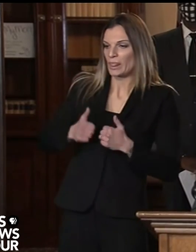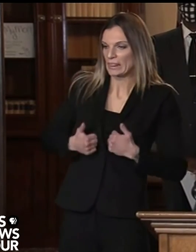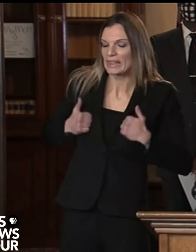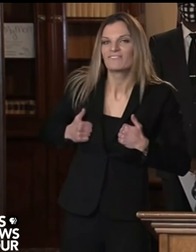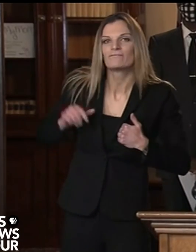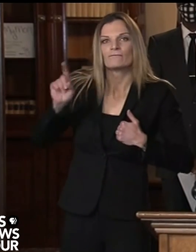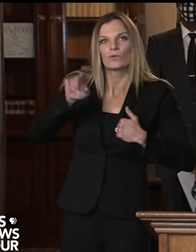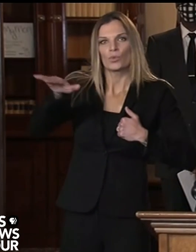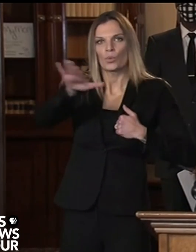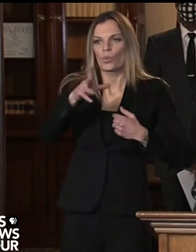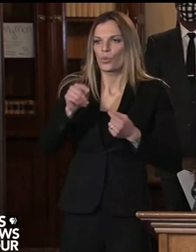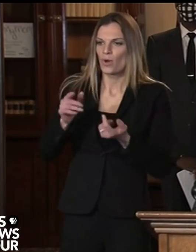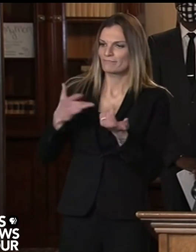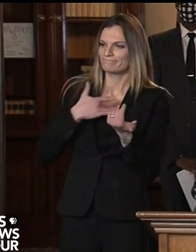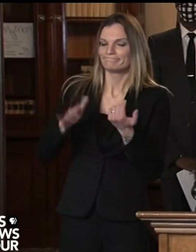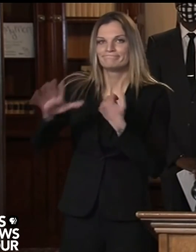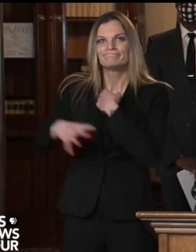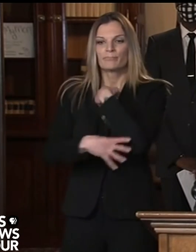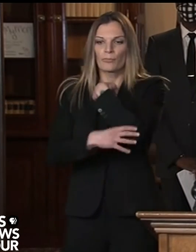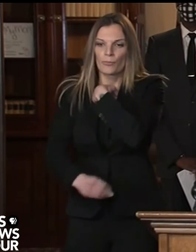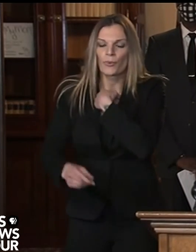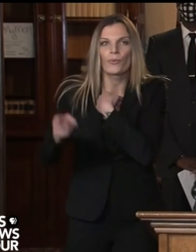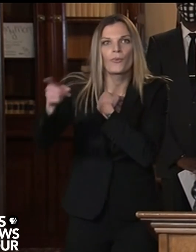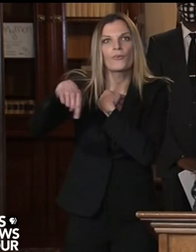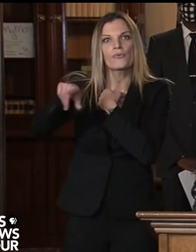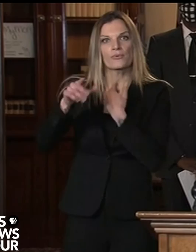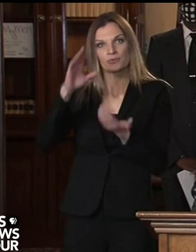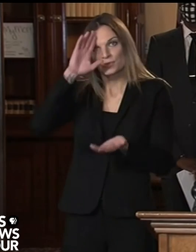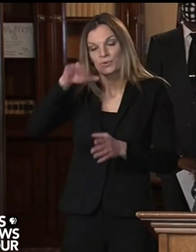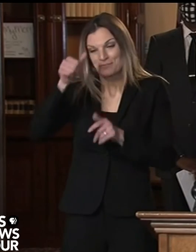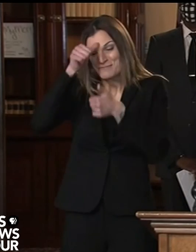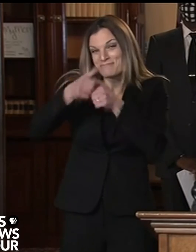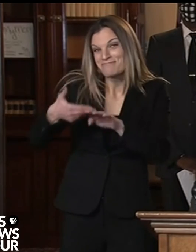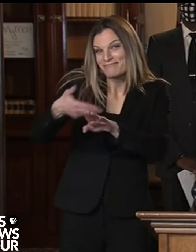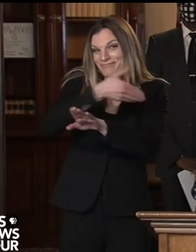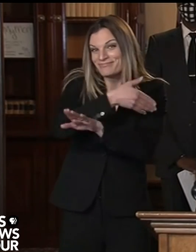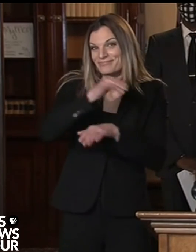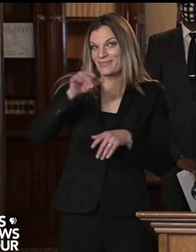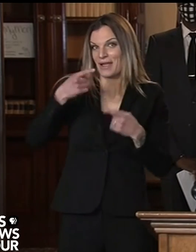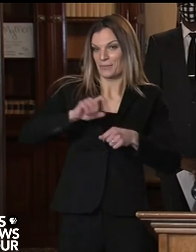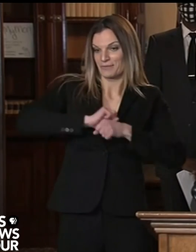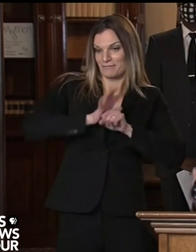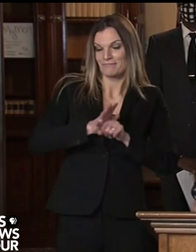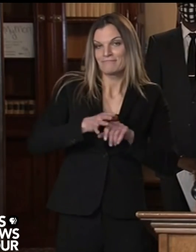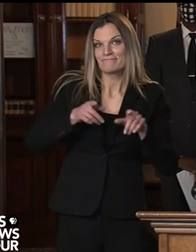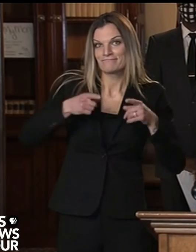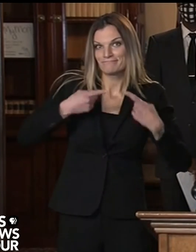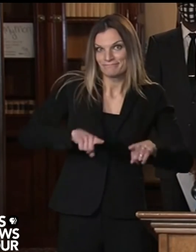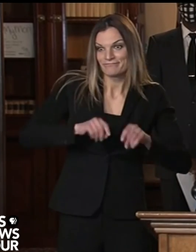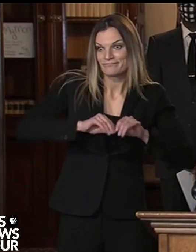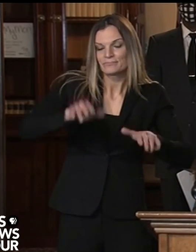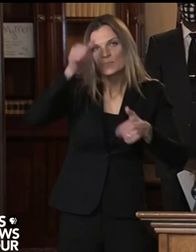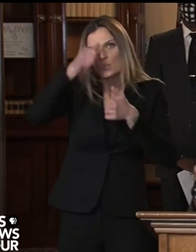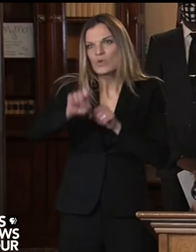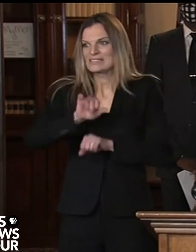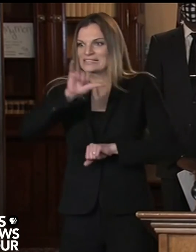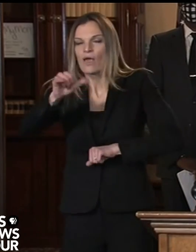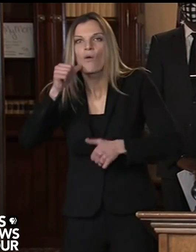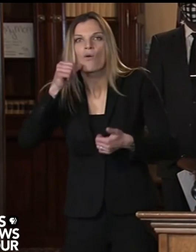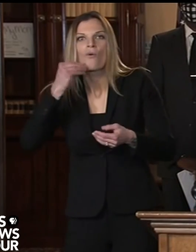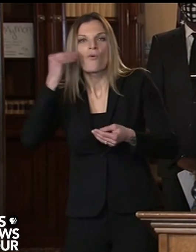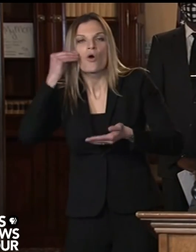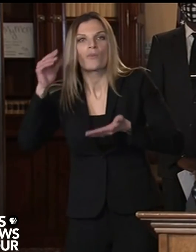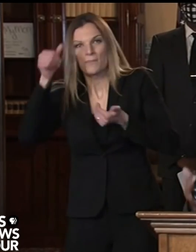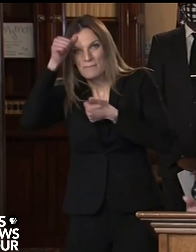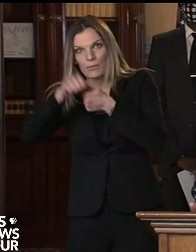and what resources they have. So if you think about early in the pandemic, when we said most individuals needed to stay at home, there were still